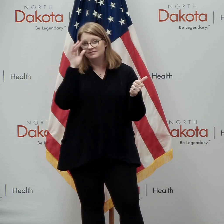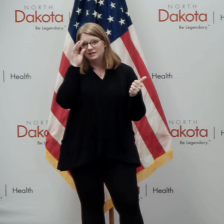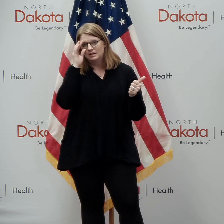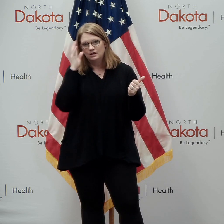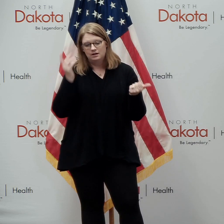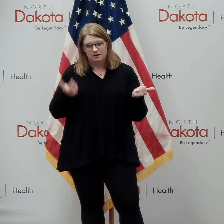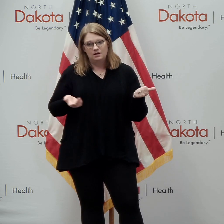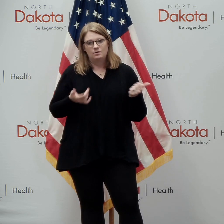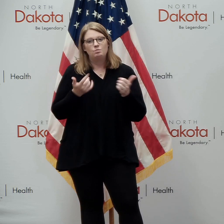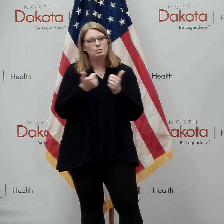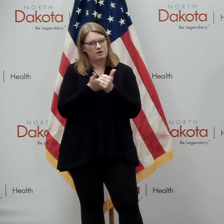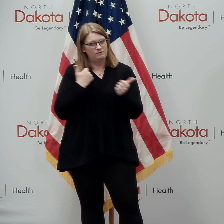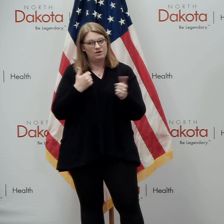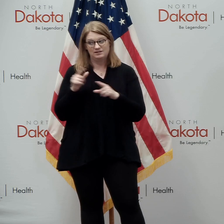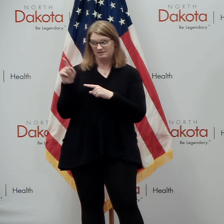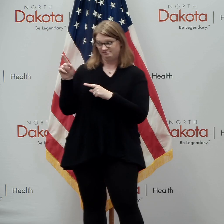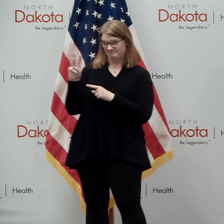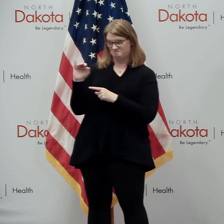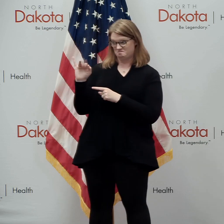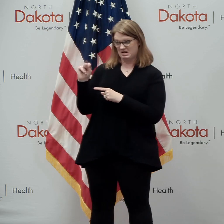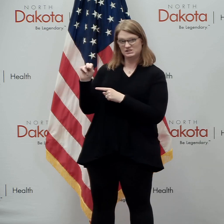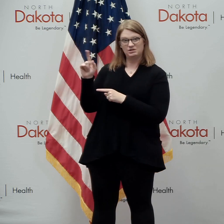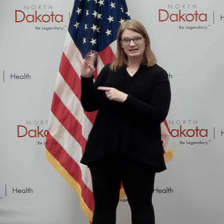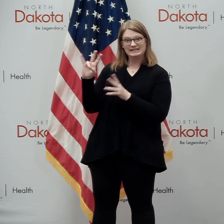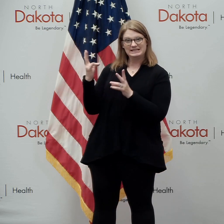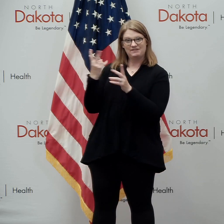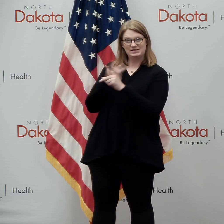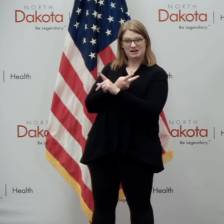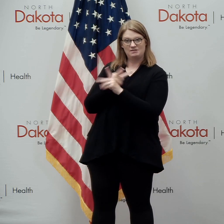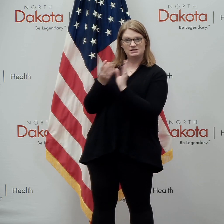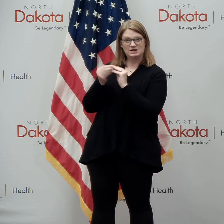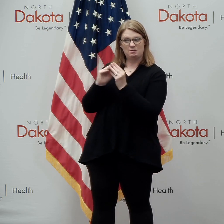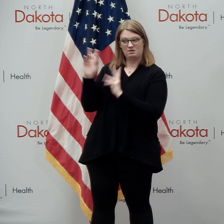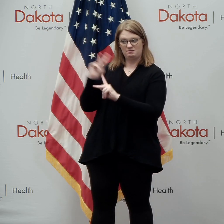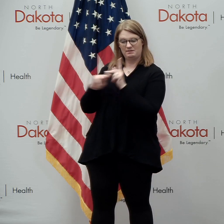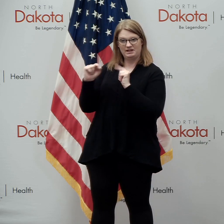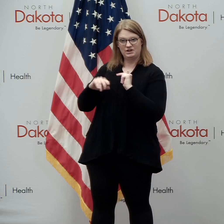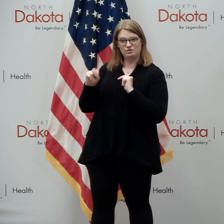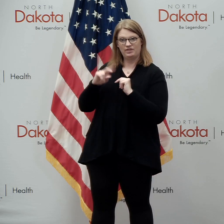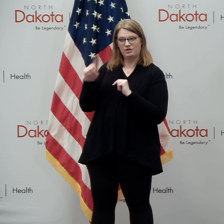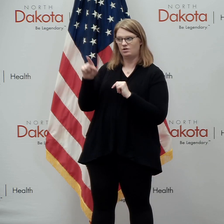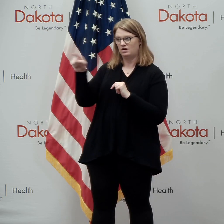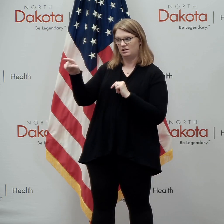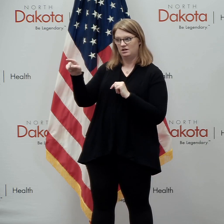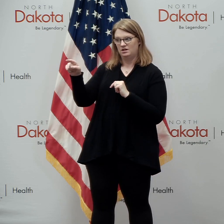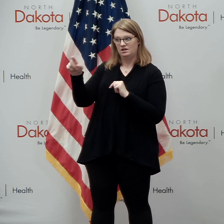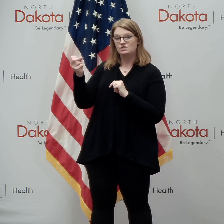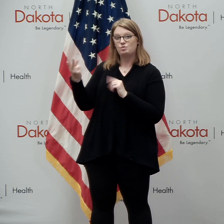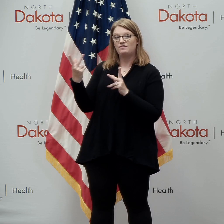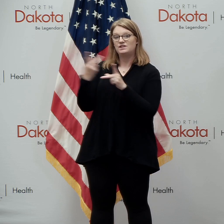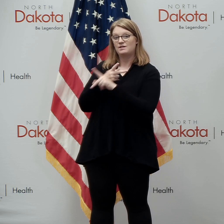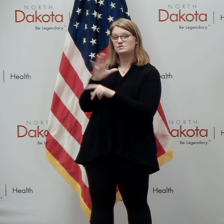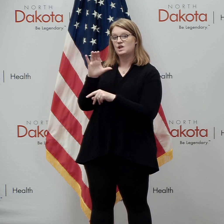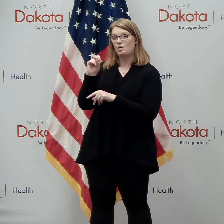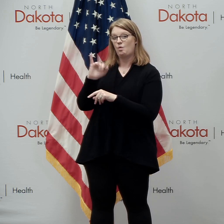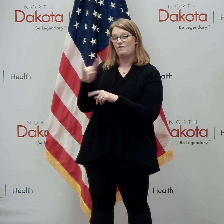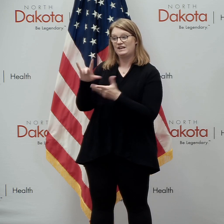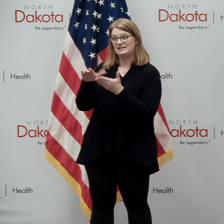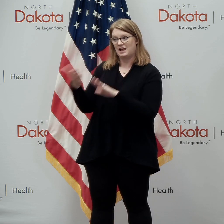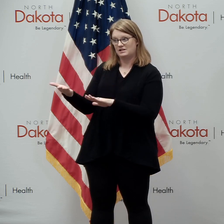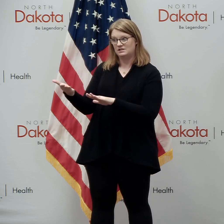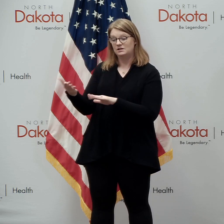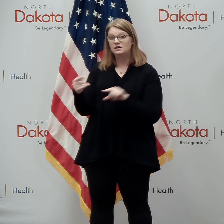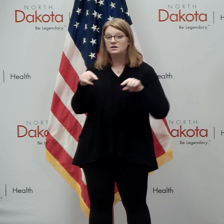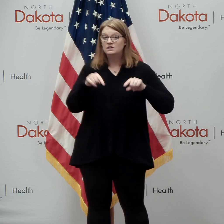as far down there. Minnesota, which has 7 times the population of North Dakota, has had 12 times the COVID deaths. So again, we're serious